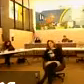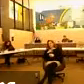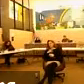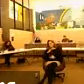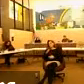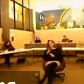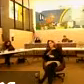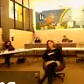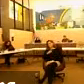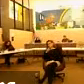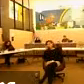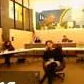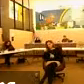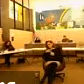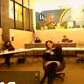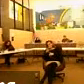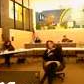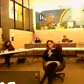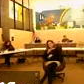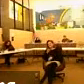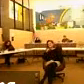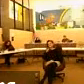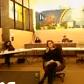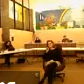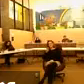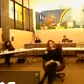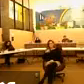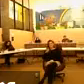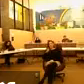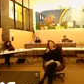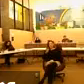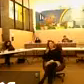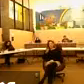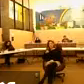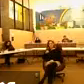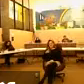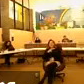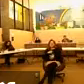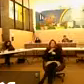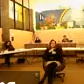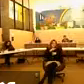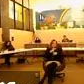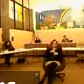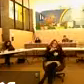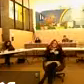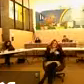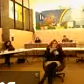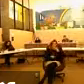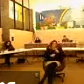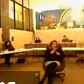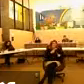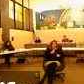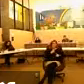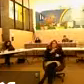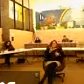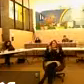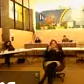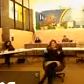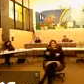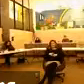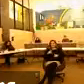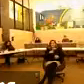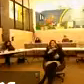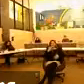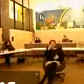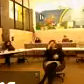plan, and do that at the next meeting. Sure. So I just wanted to make sure if there's anything missing, I wanted us to identify it now so